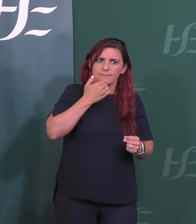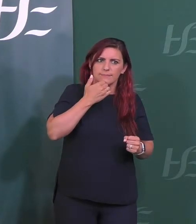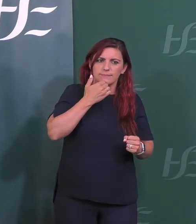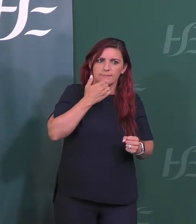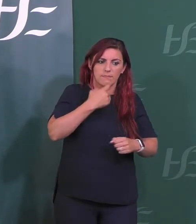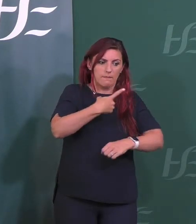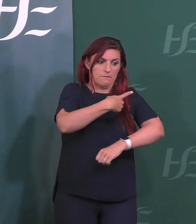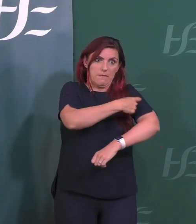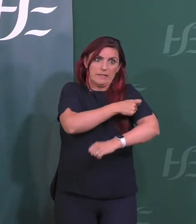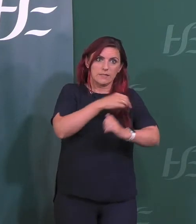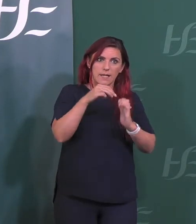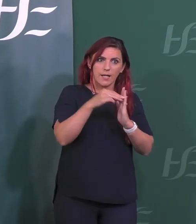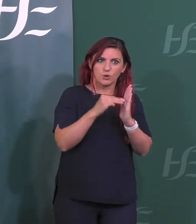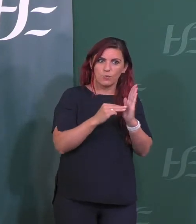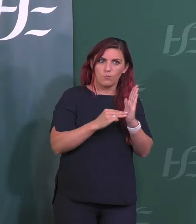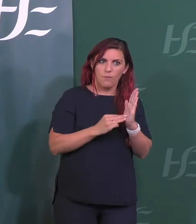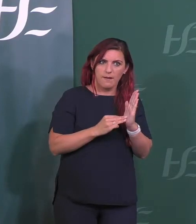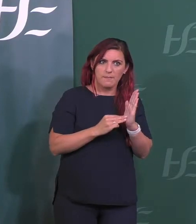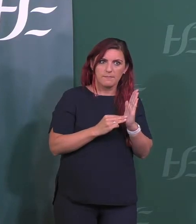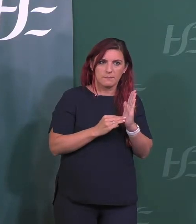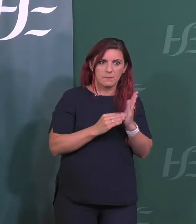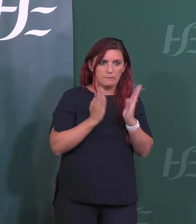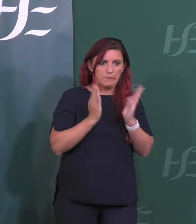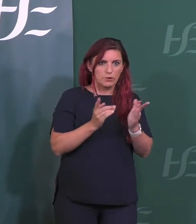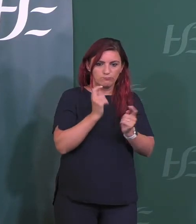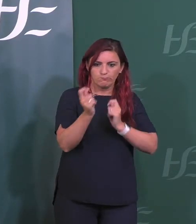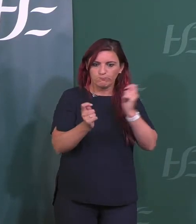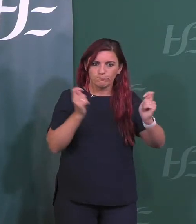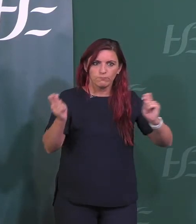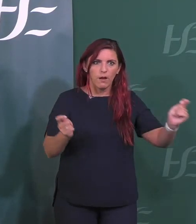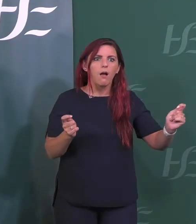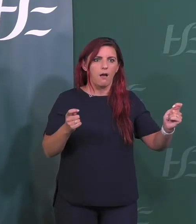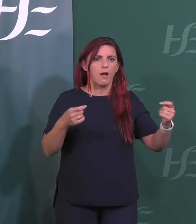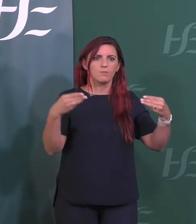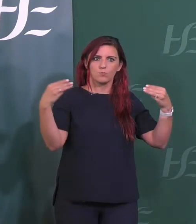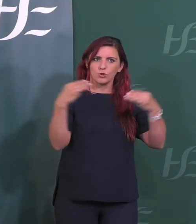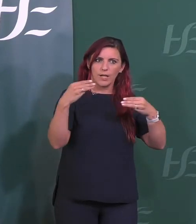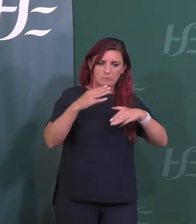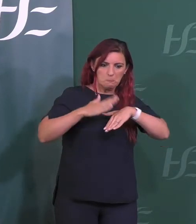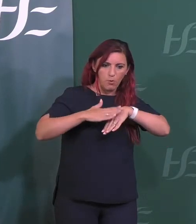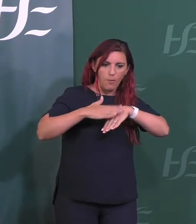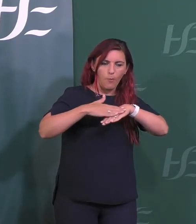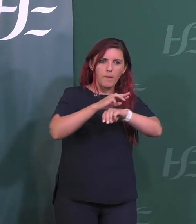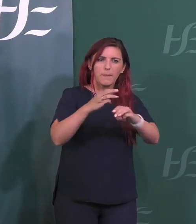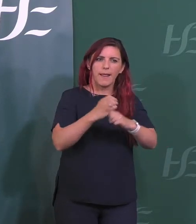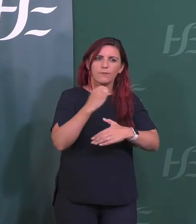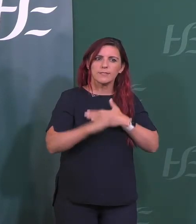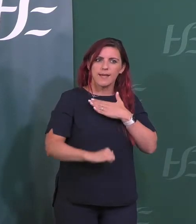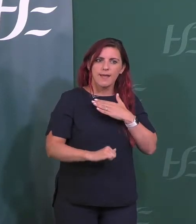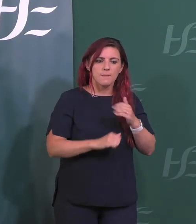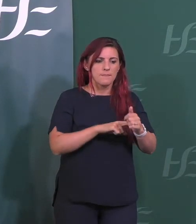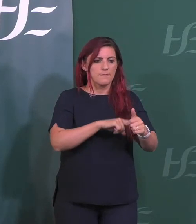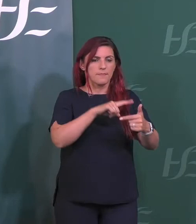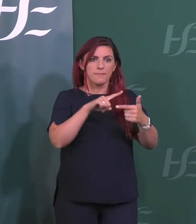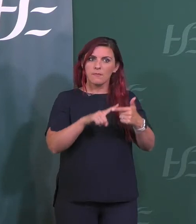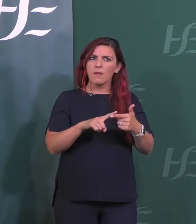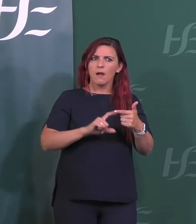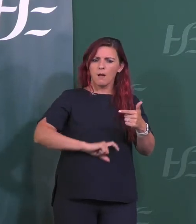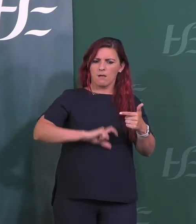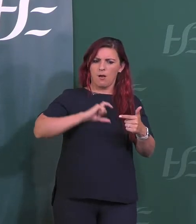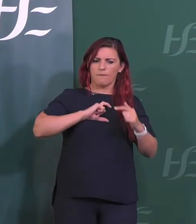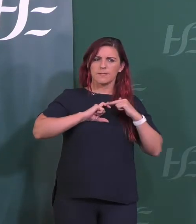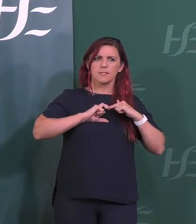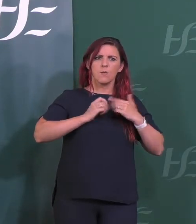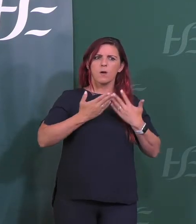that the vaccination programme is giving more protection every day to more and more people. Secondly, confidence that the